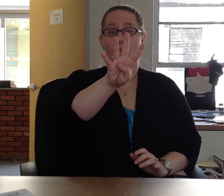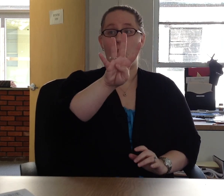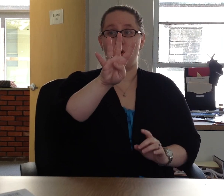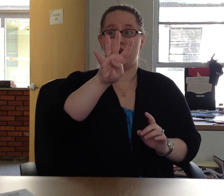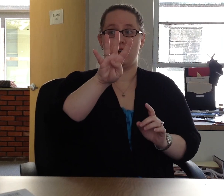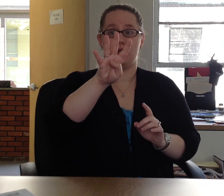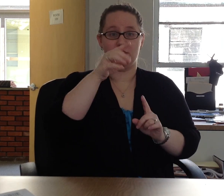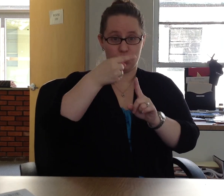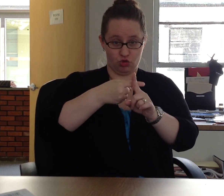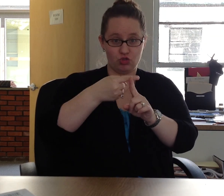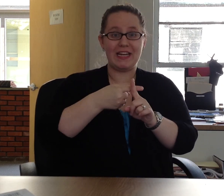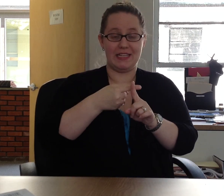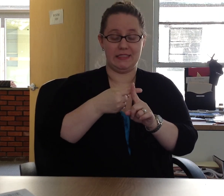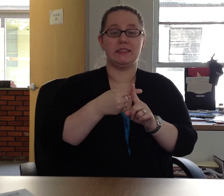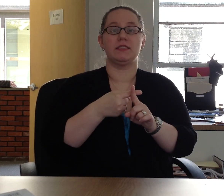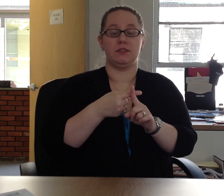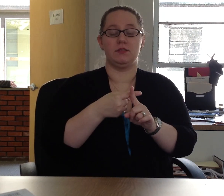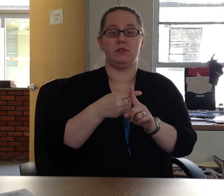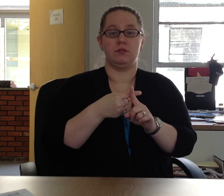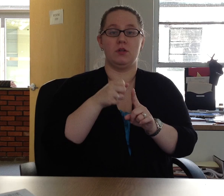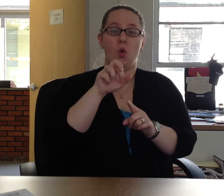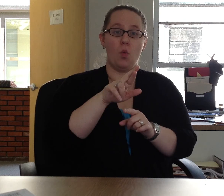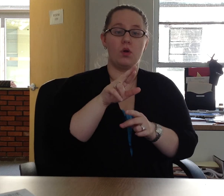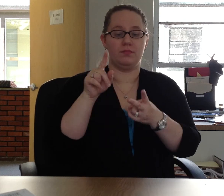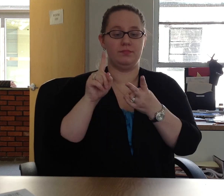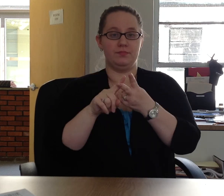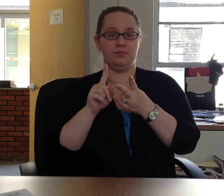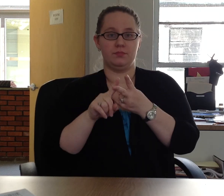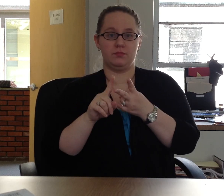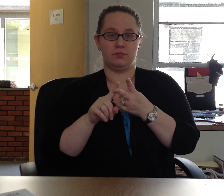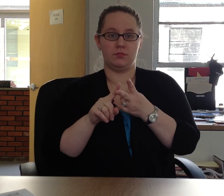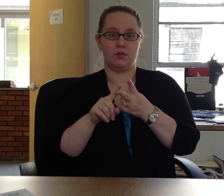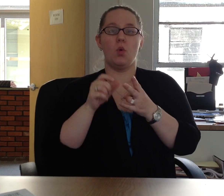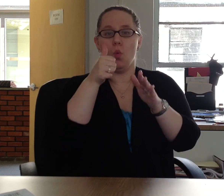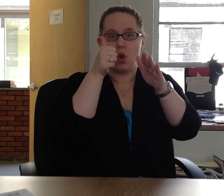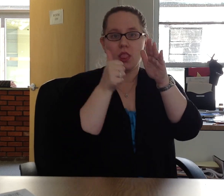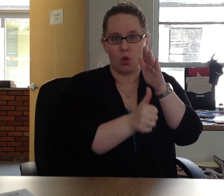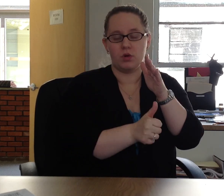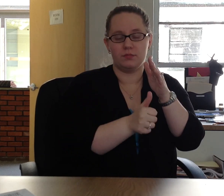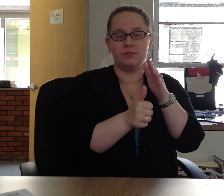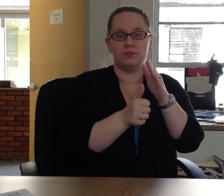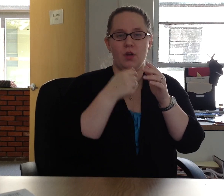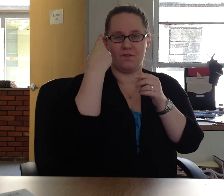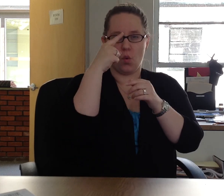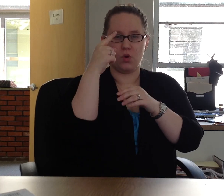-4 degree Fahrenheit, or lower, for 7 days.